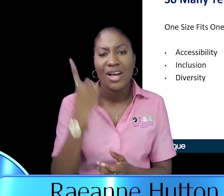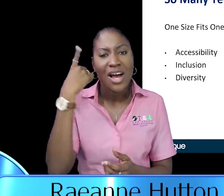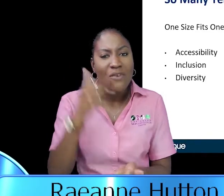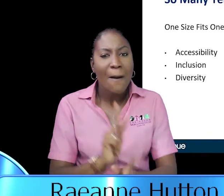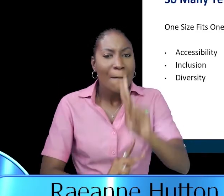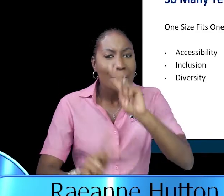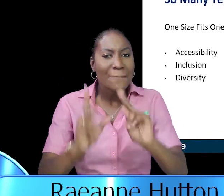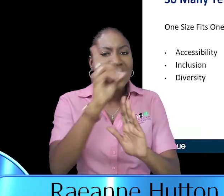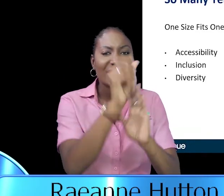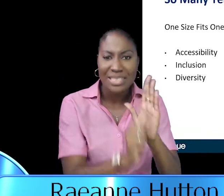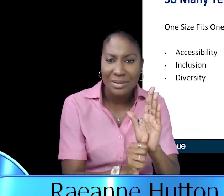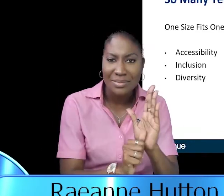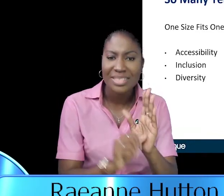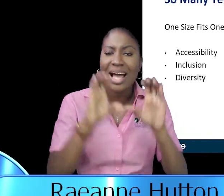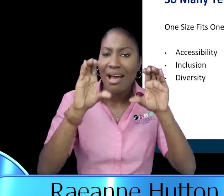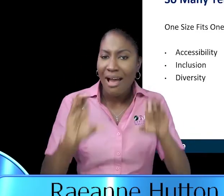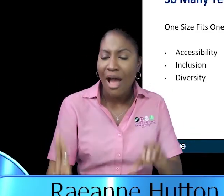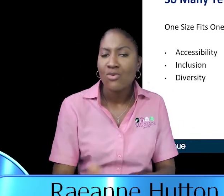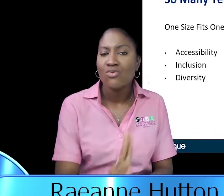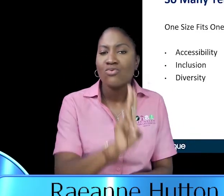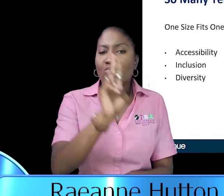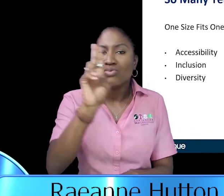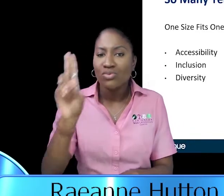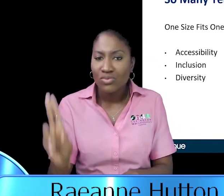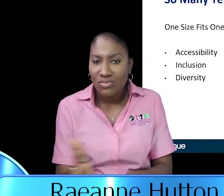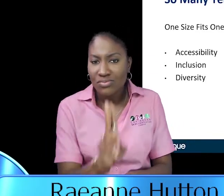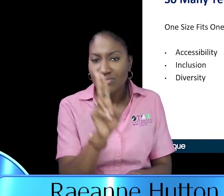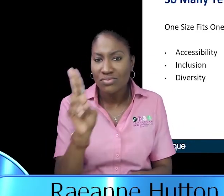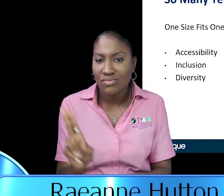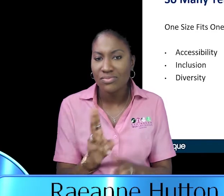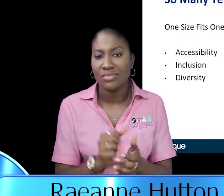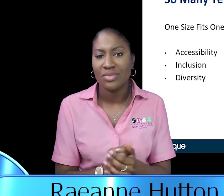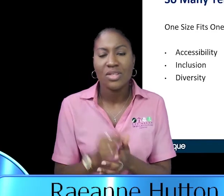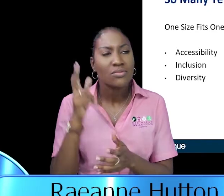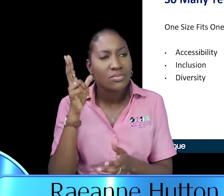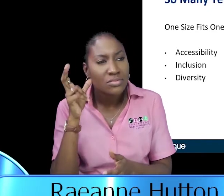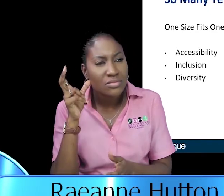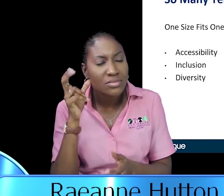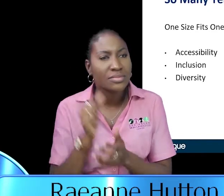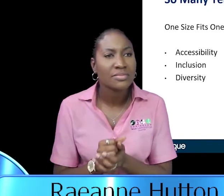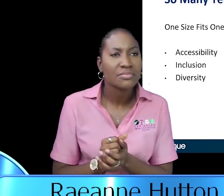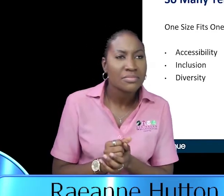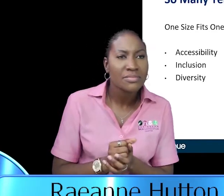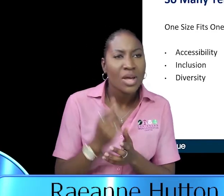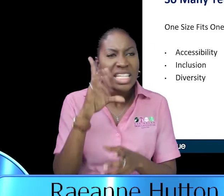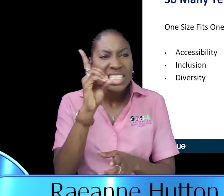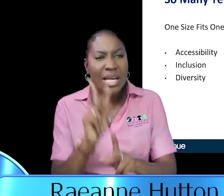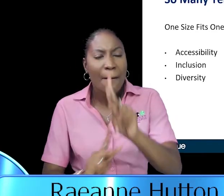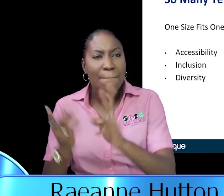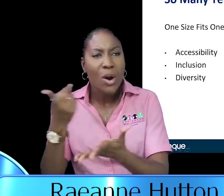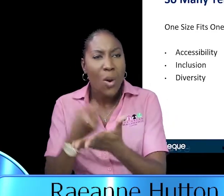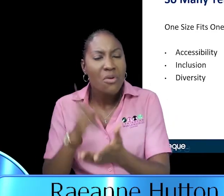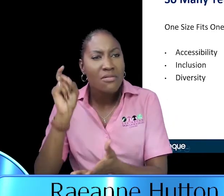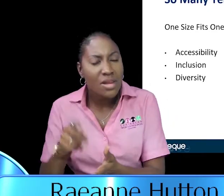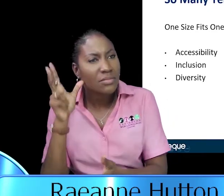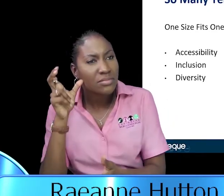bring people with disabilities in through that whole design and development process and get their feedback as you go along, and you'll probably